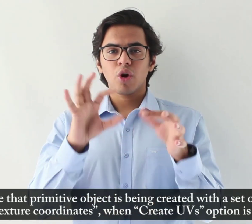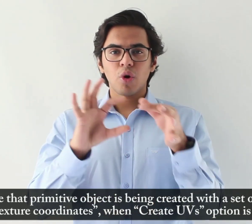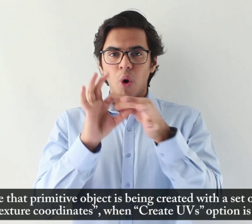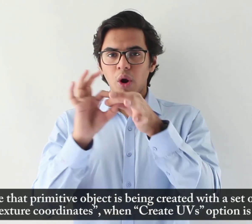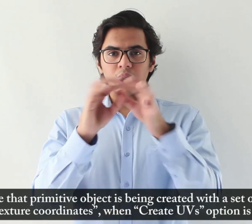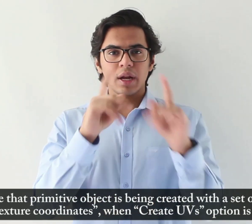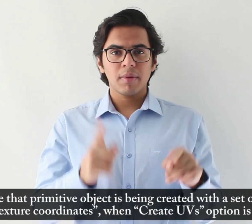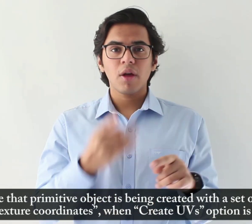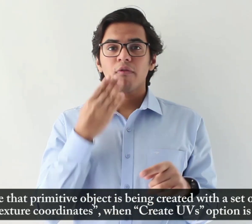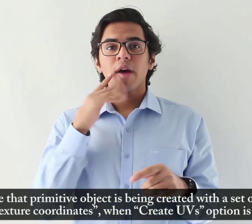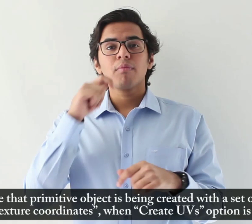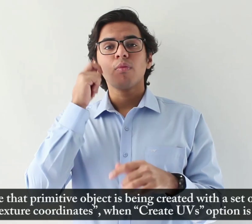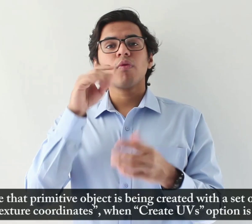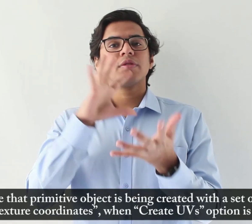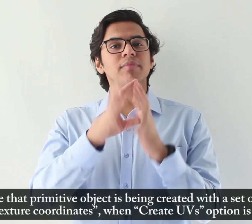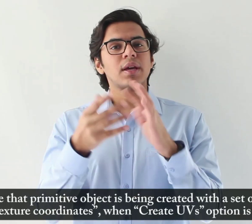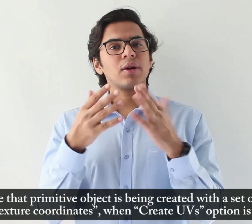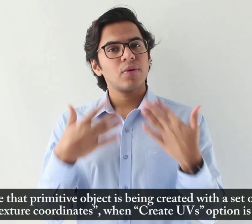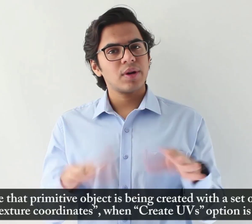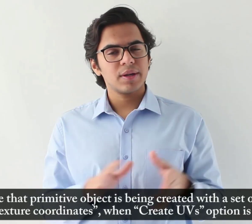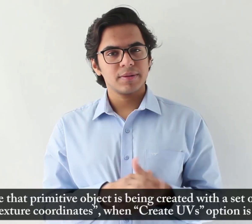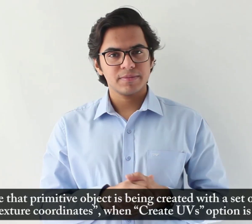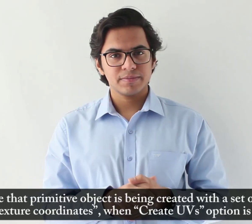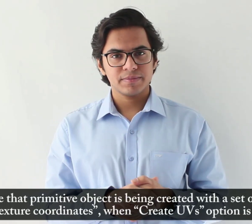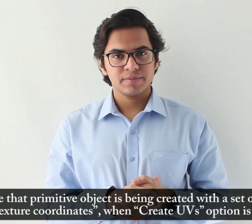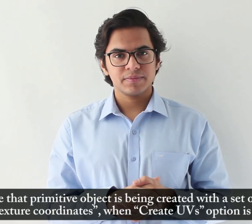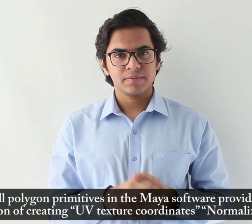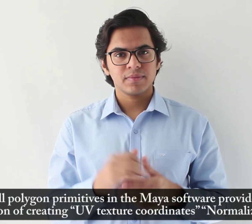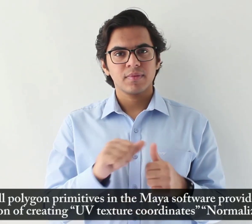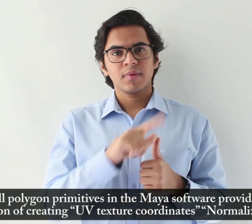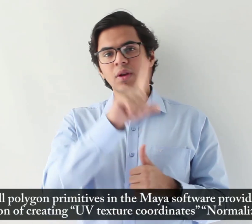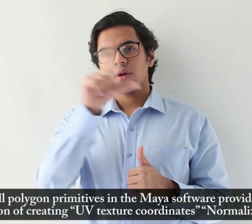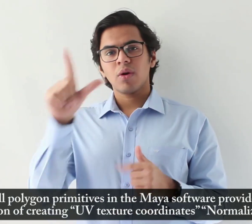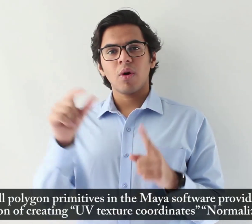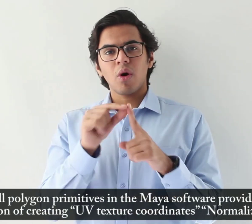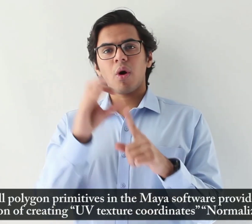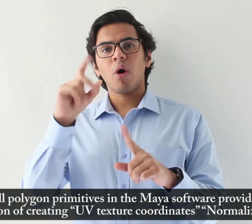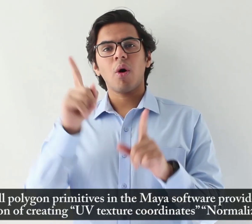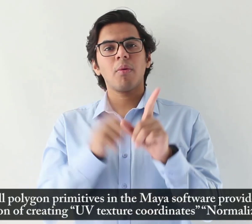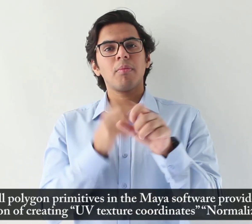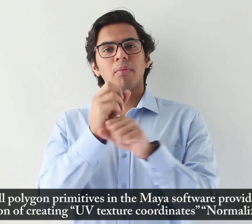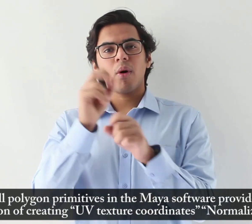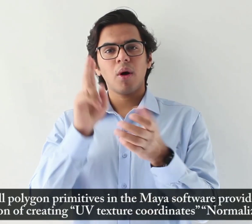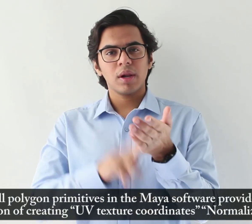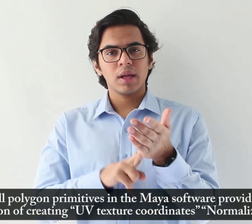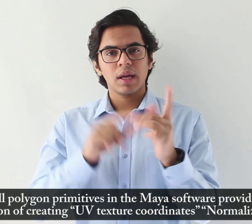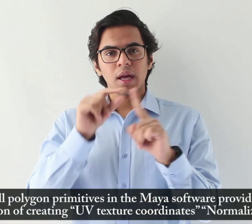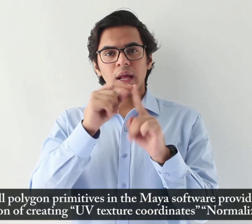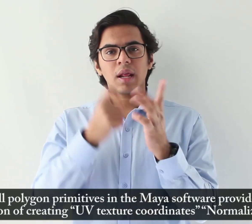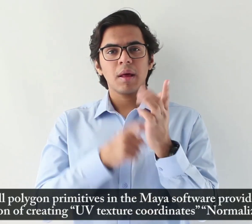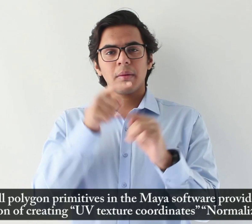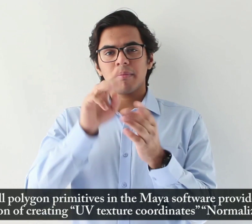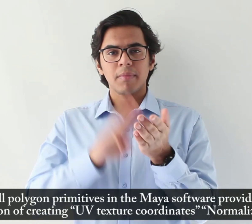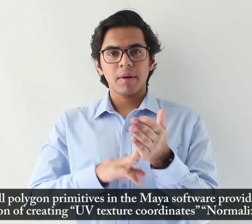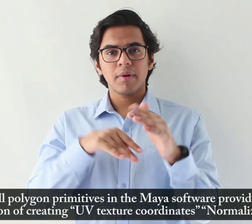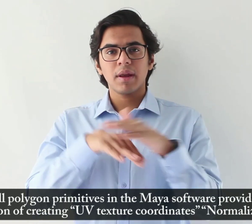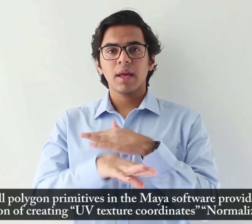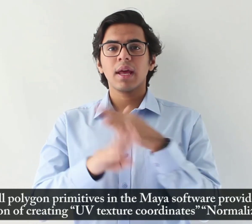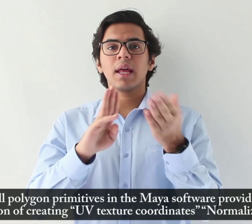when Create UVs option is on it. All polygon primitives in the Maya software provide this